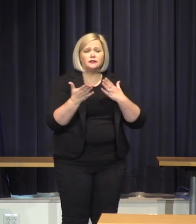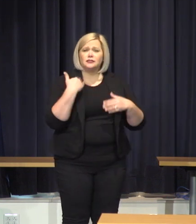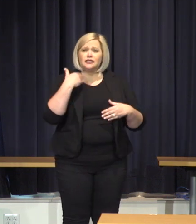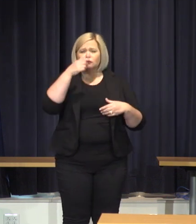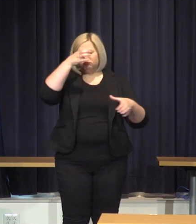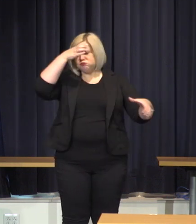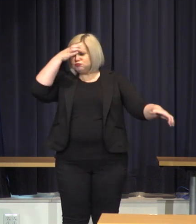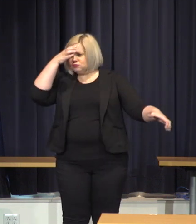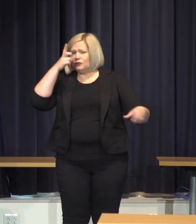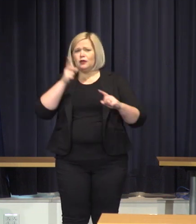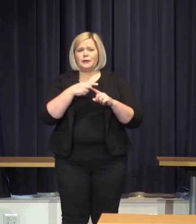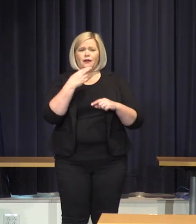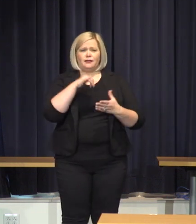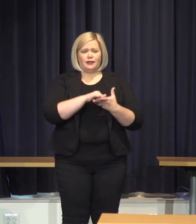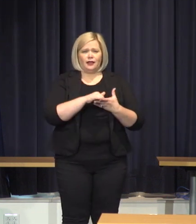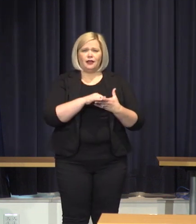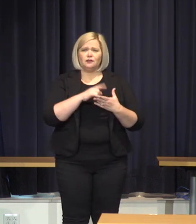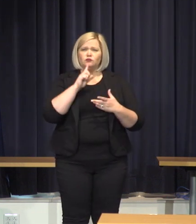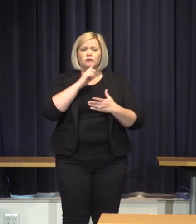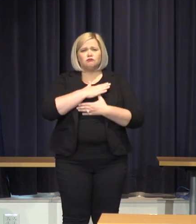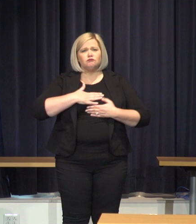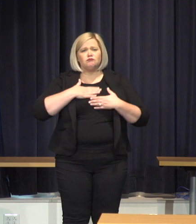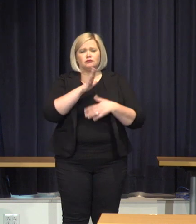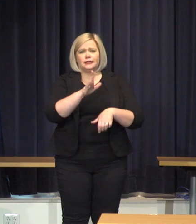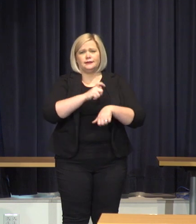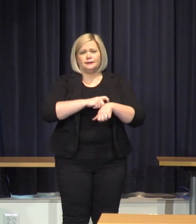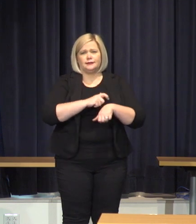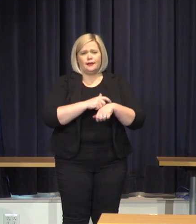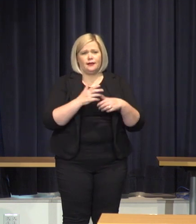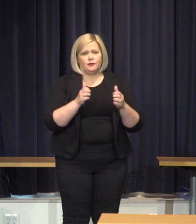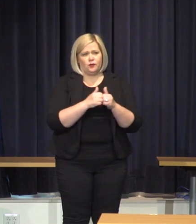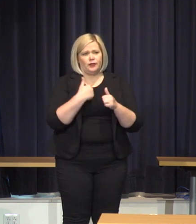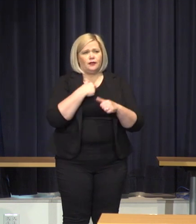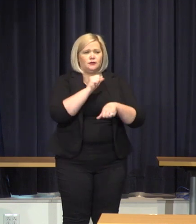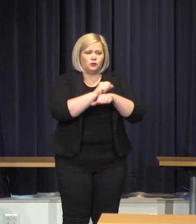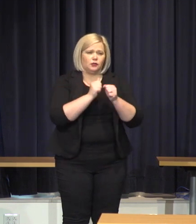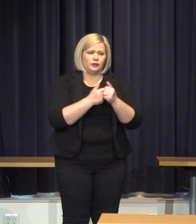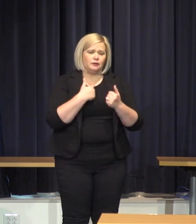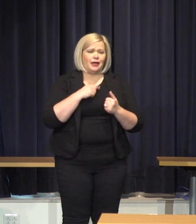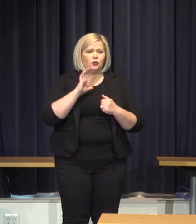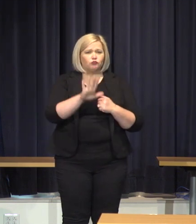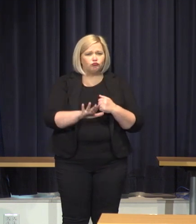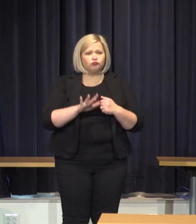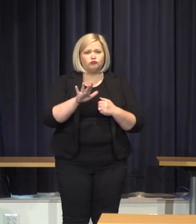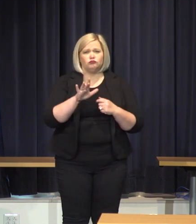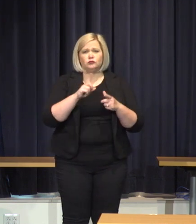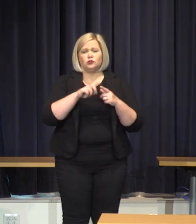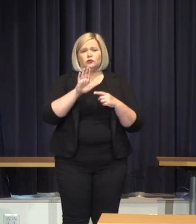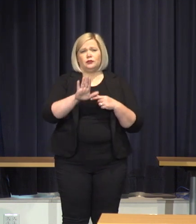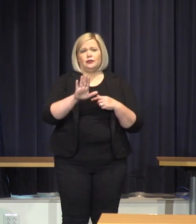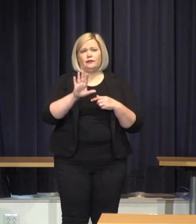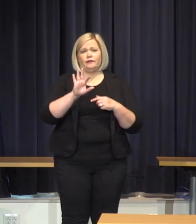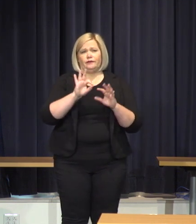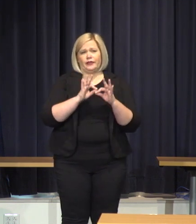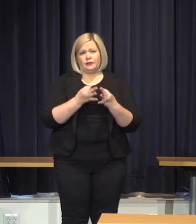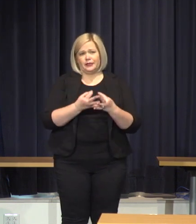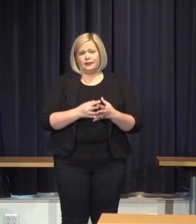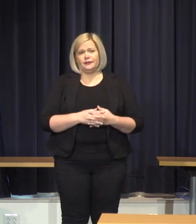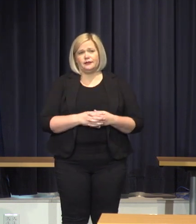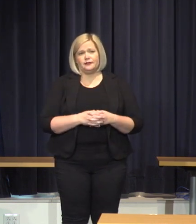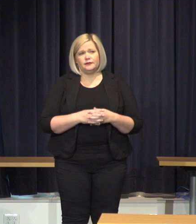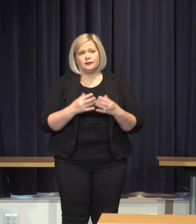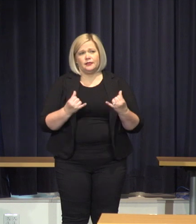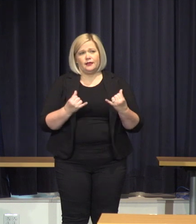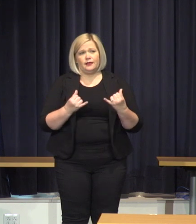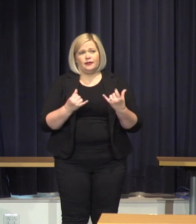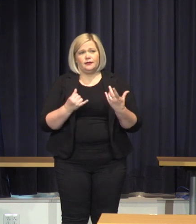he was just a pleasure to be with. And our thoughts are with the Robinson family